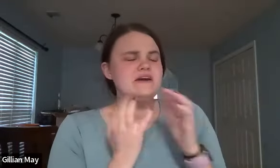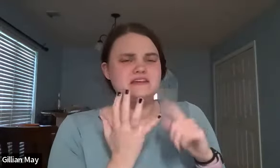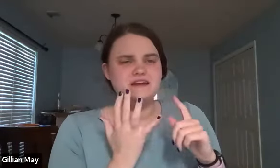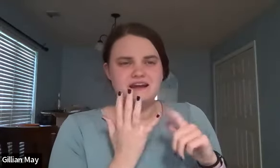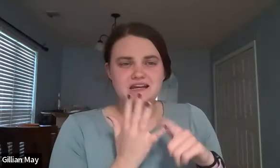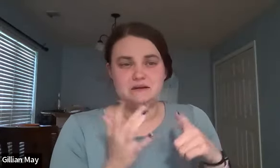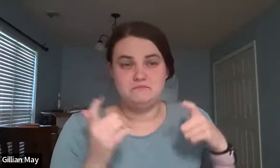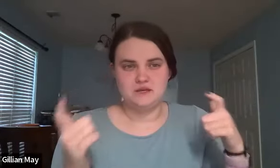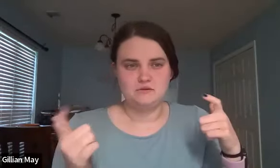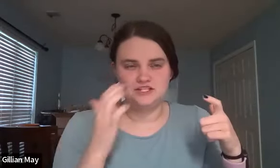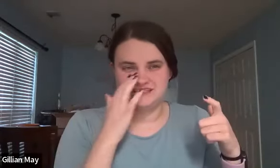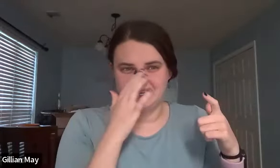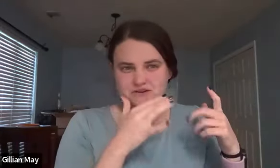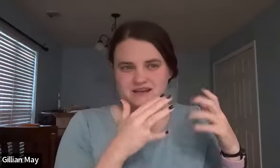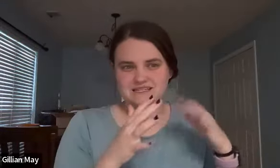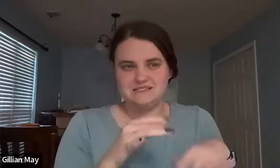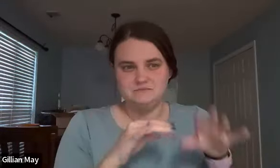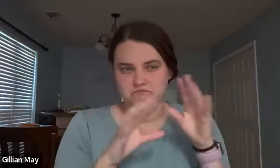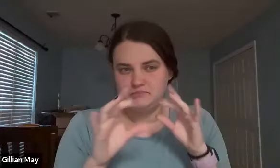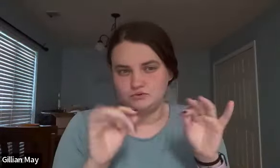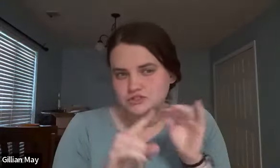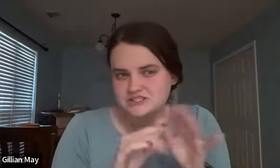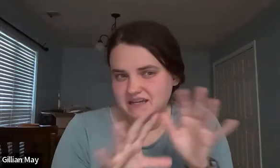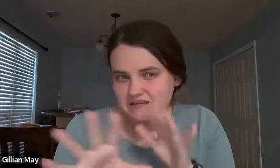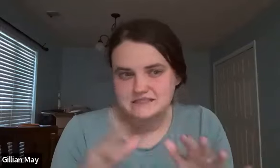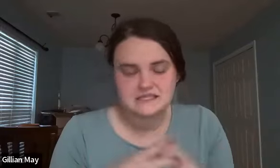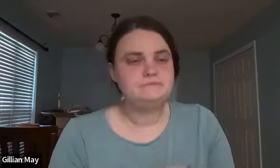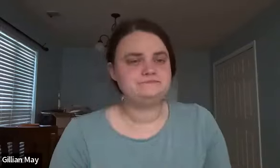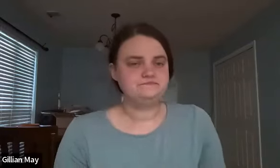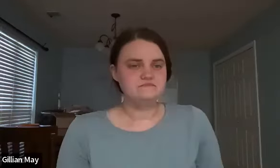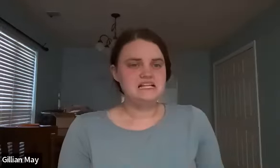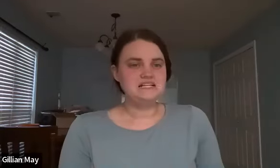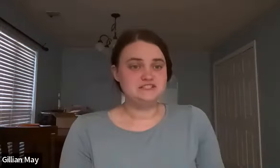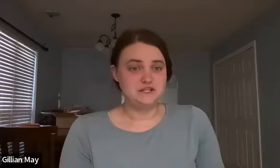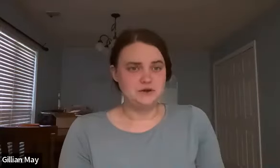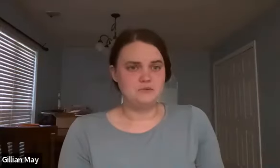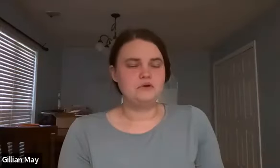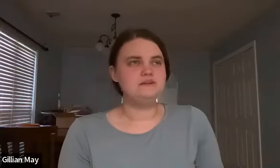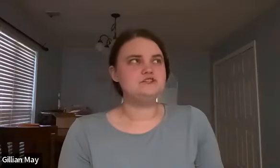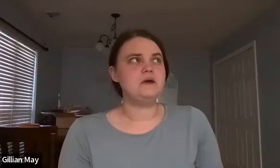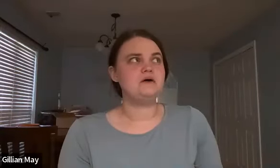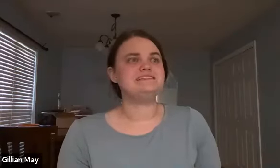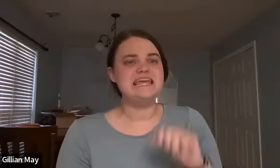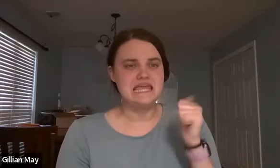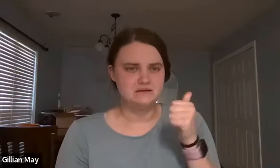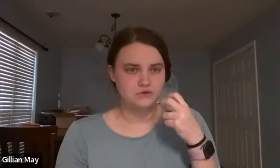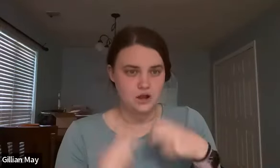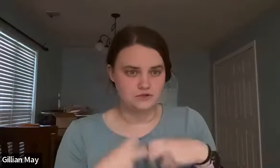by the end of it, I kind of get a big word just to give you guys that exposure, just to kind of see. So we'll probably do about 10